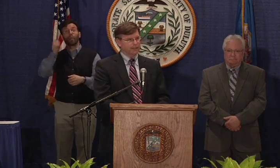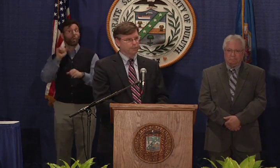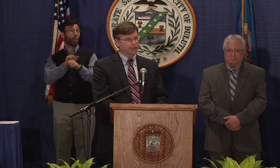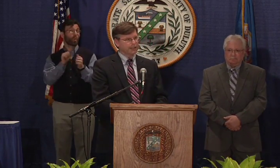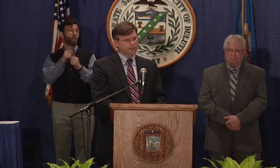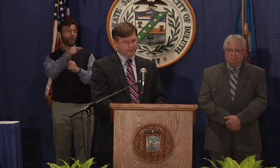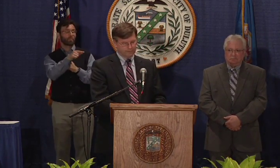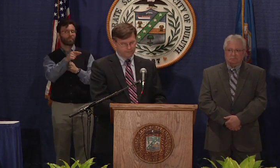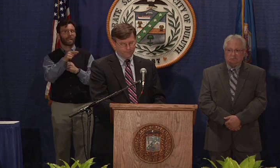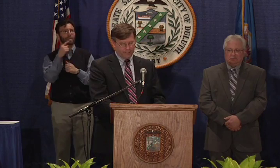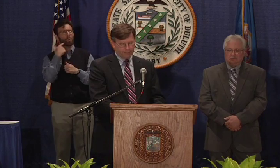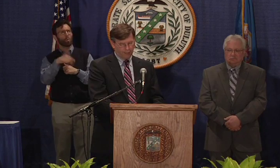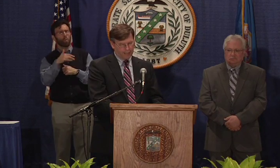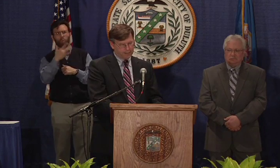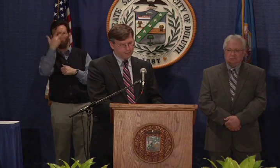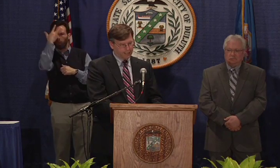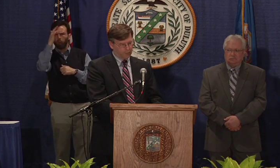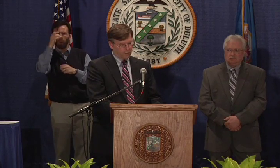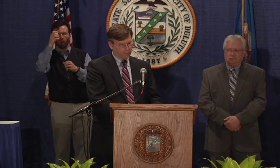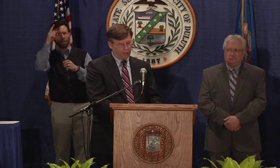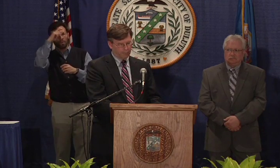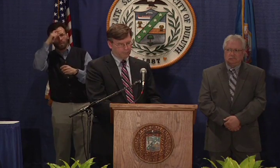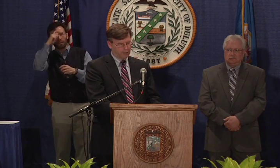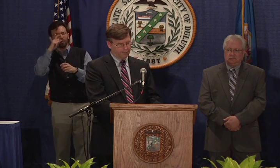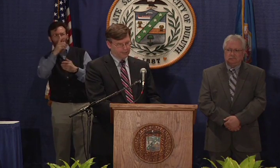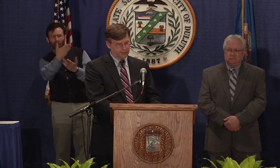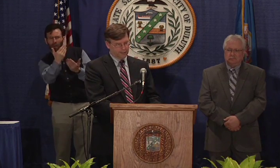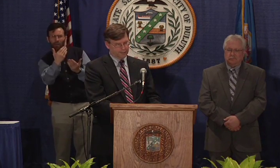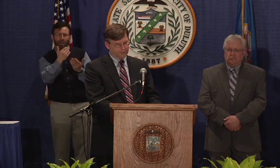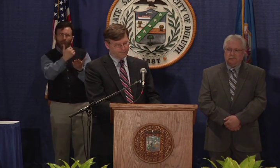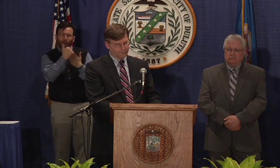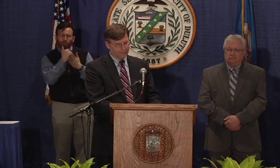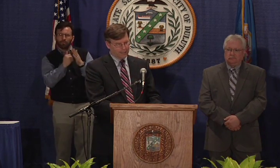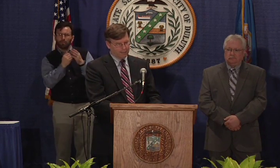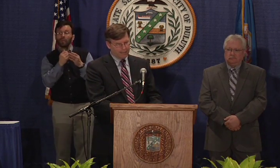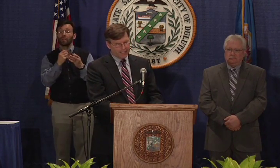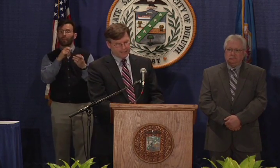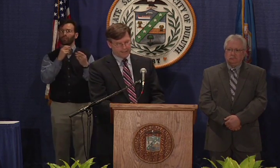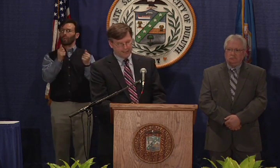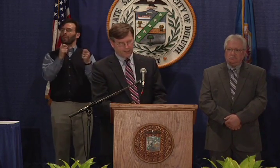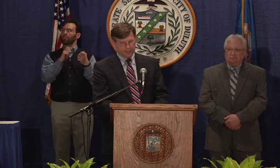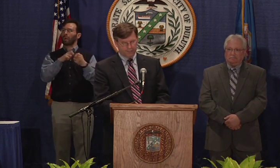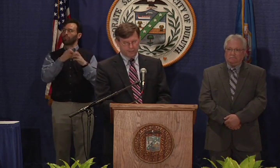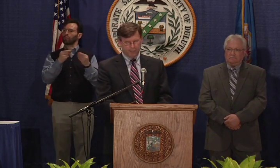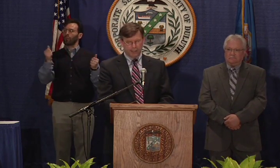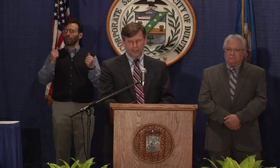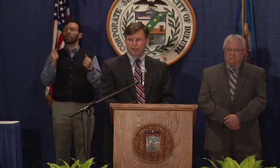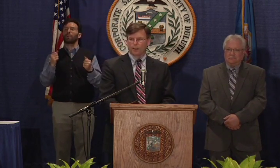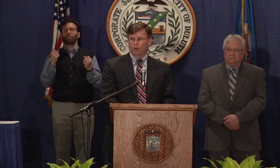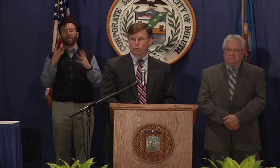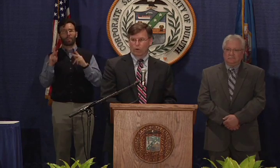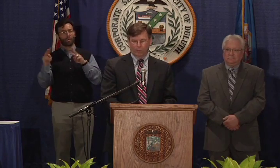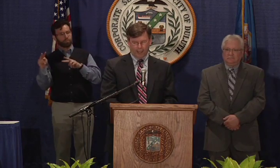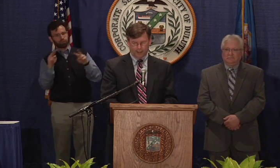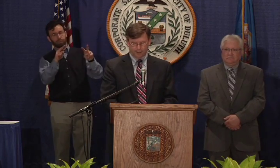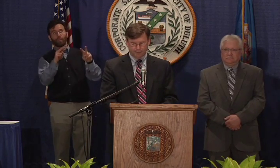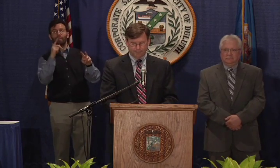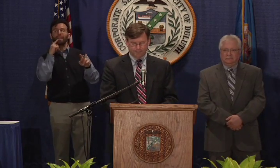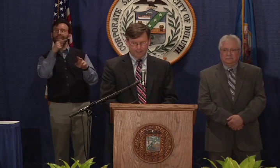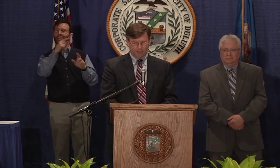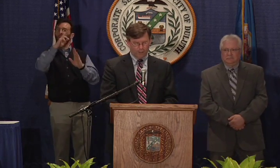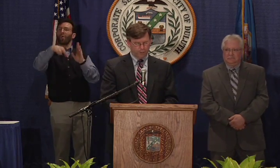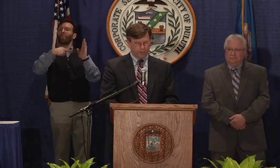on his expertise, advice, and quick problem-solving skills. Many consider him to be the role